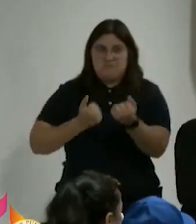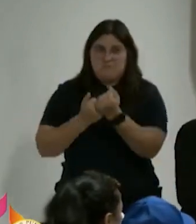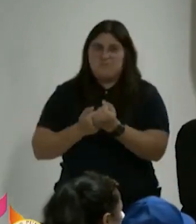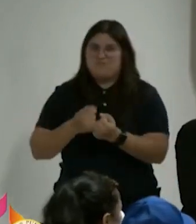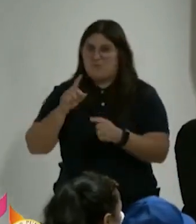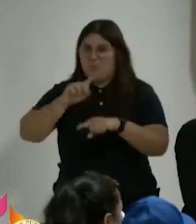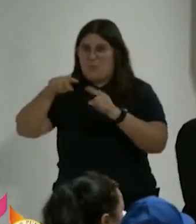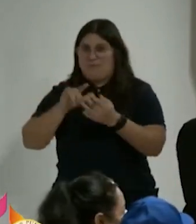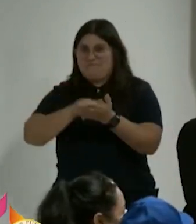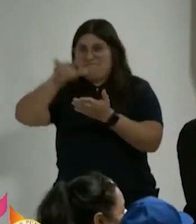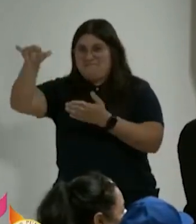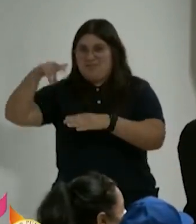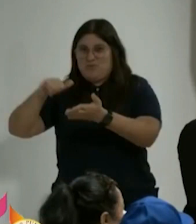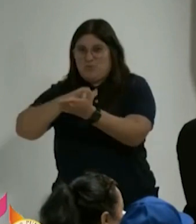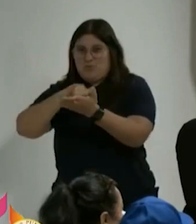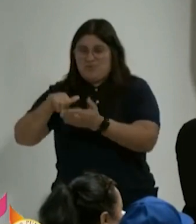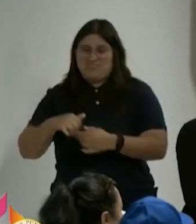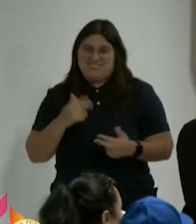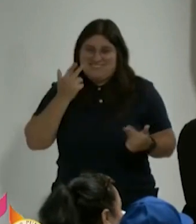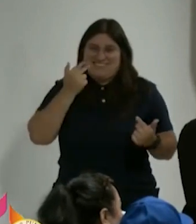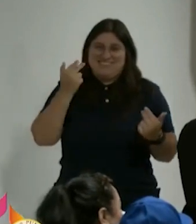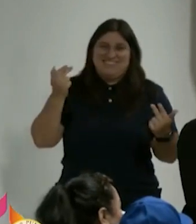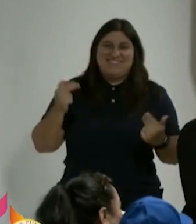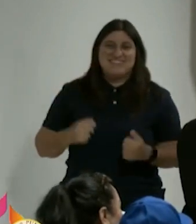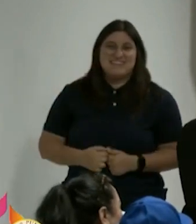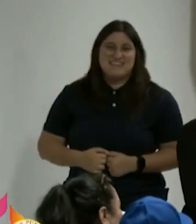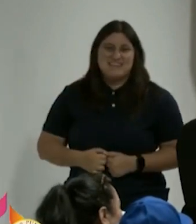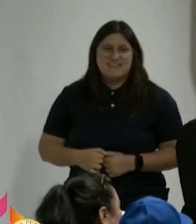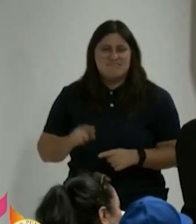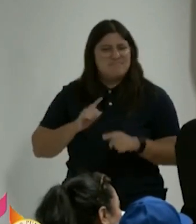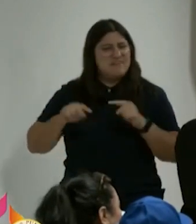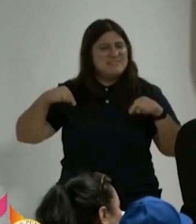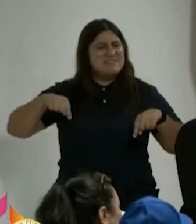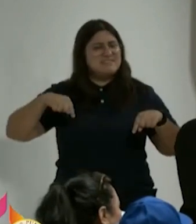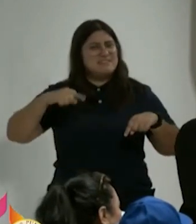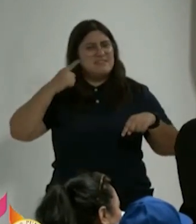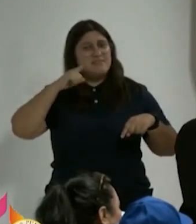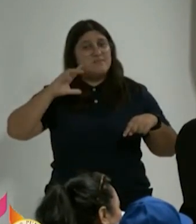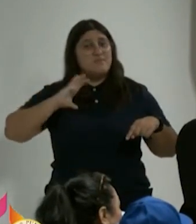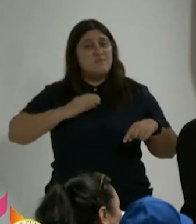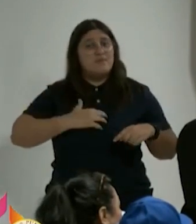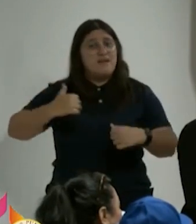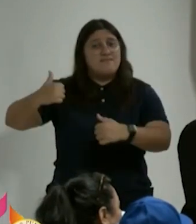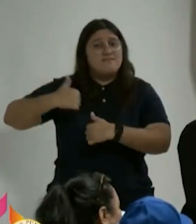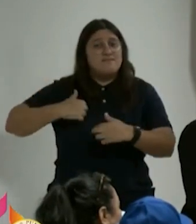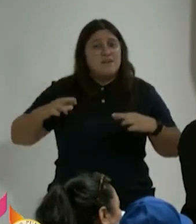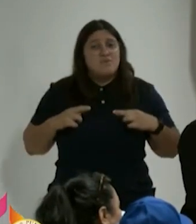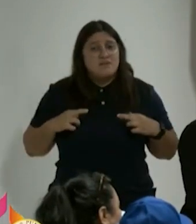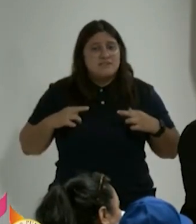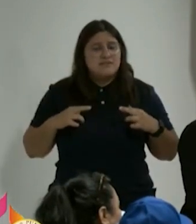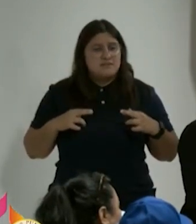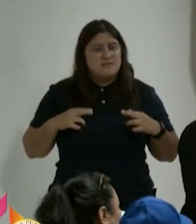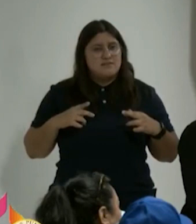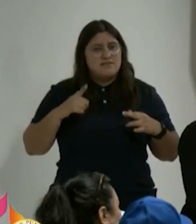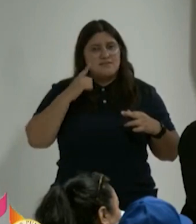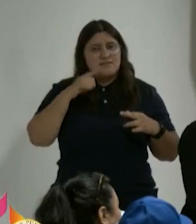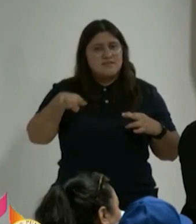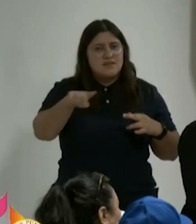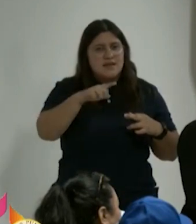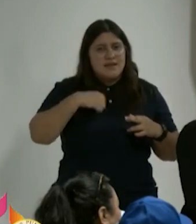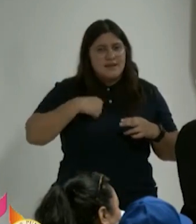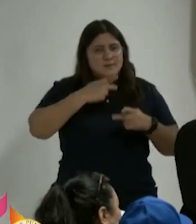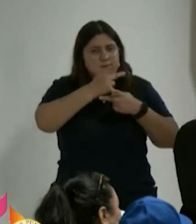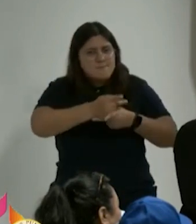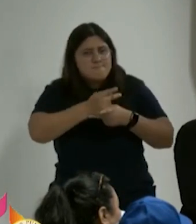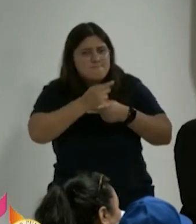But this allows our veterans to get the care that they were denied. And a lot of people wouldn't have thought